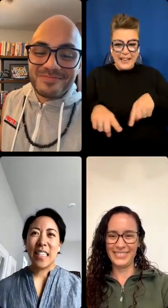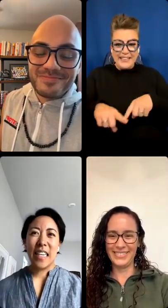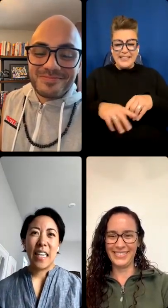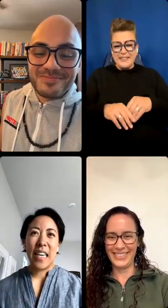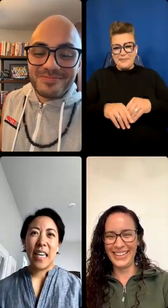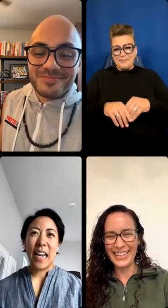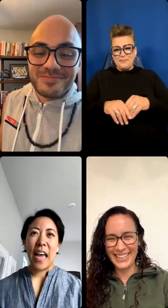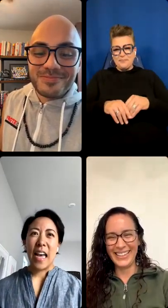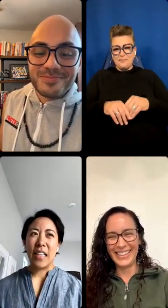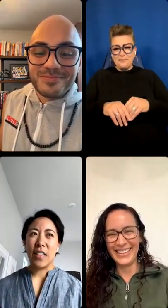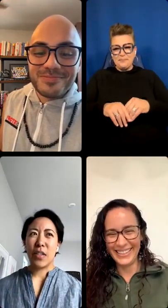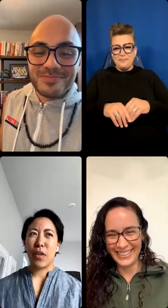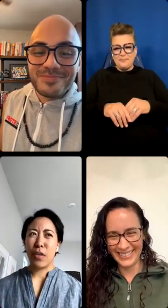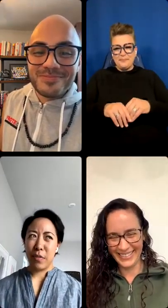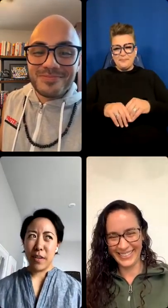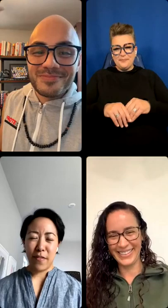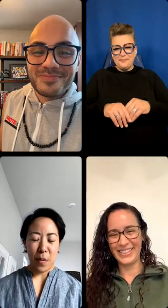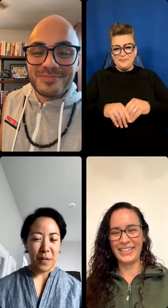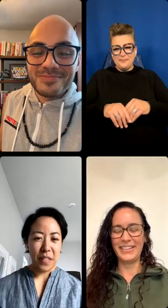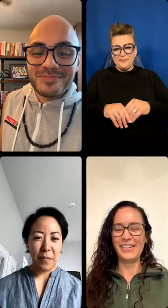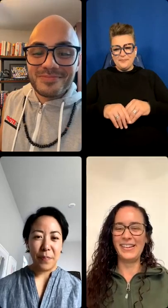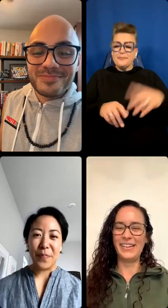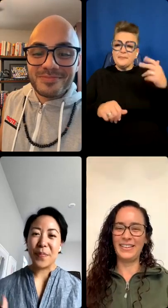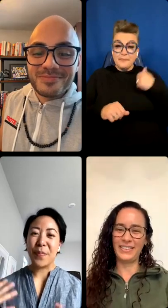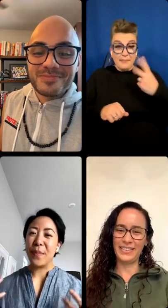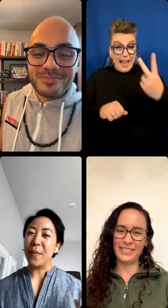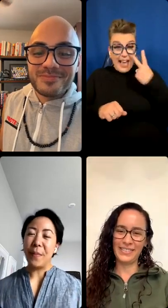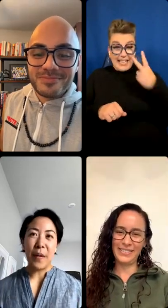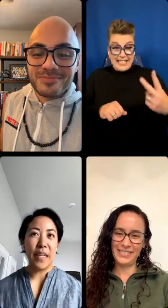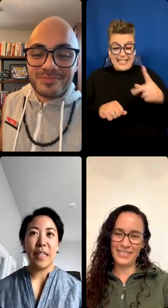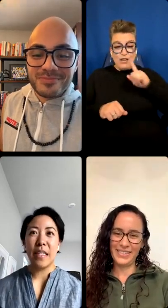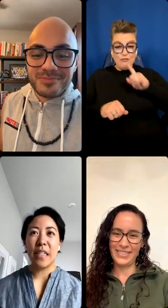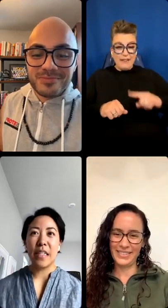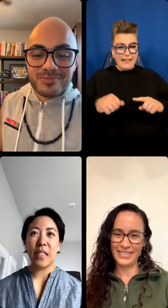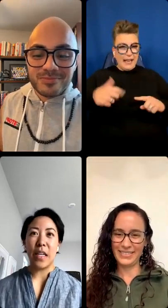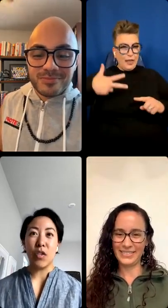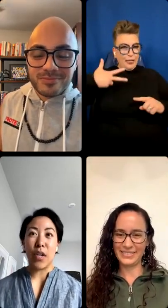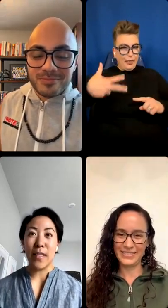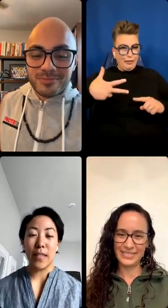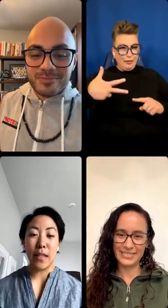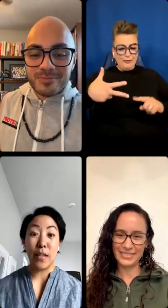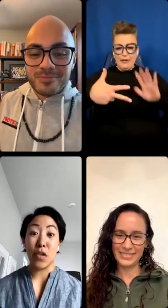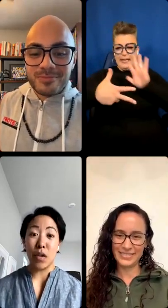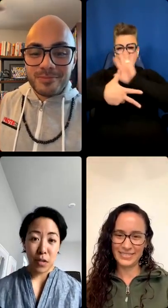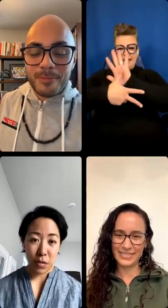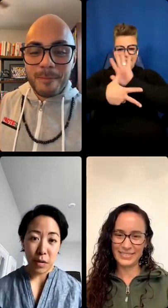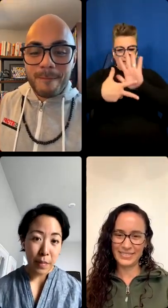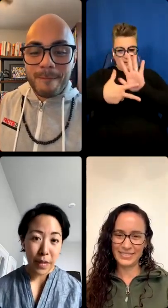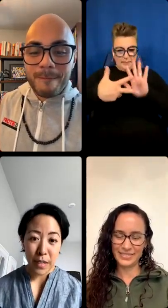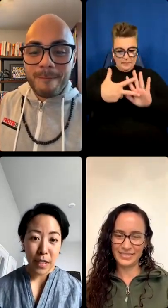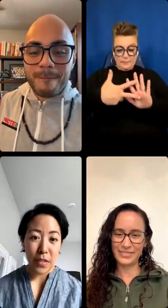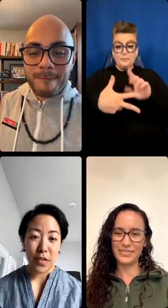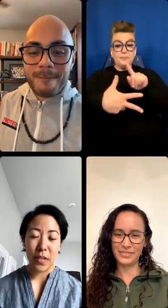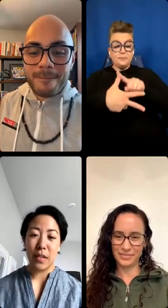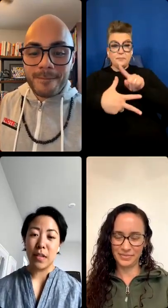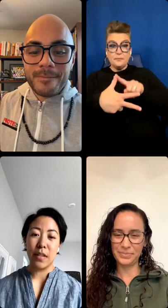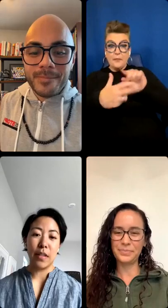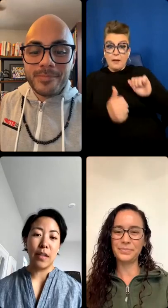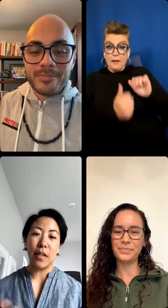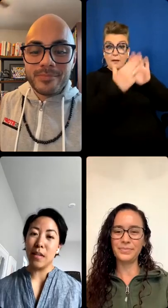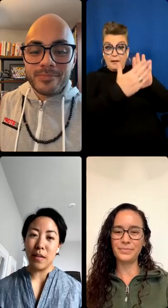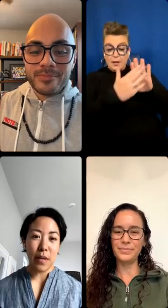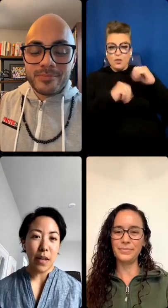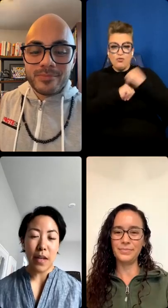I see it as threefold. One is addressing the structural barriers.